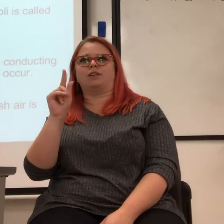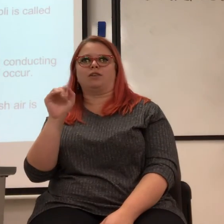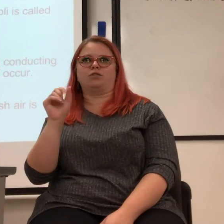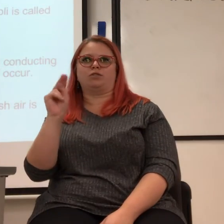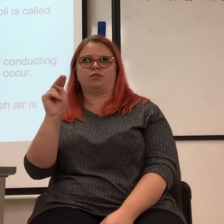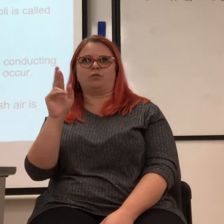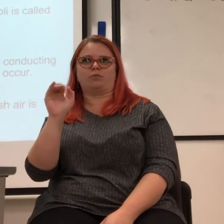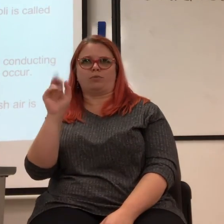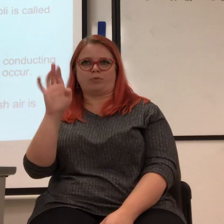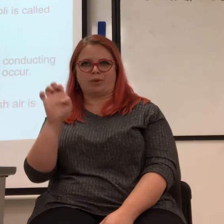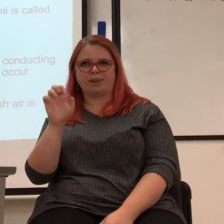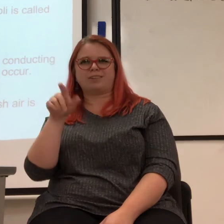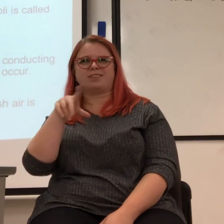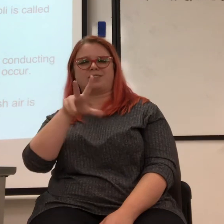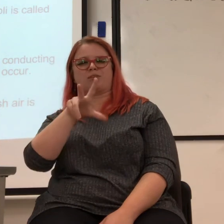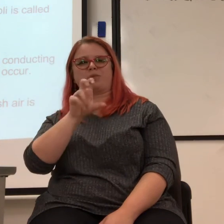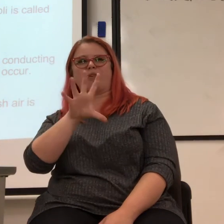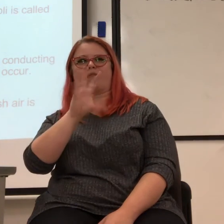That 350.